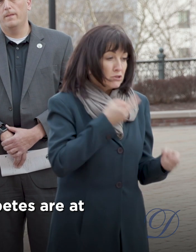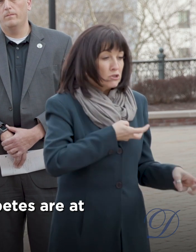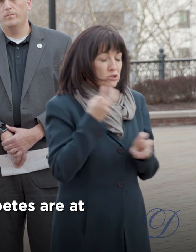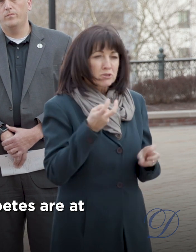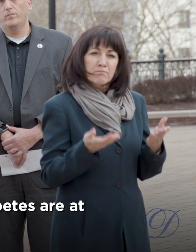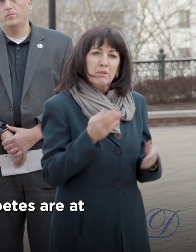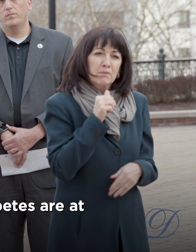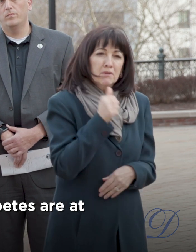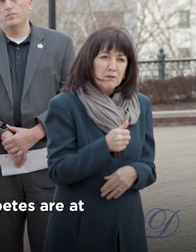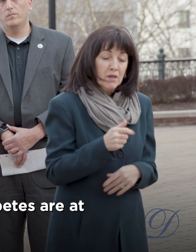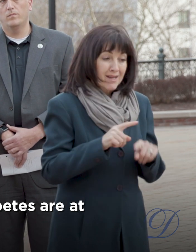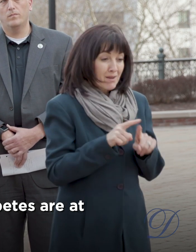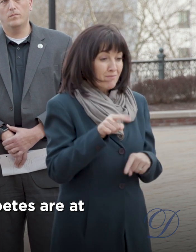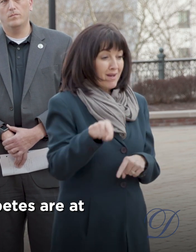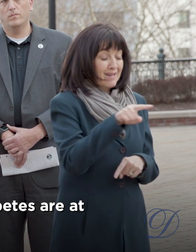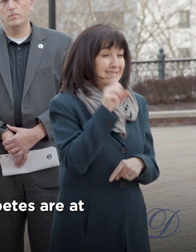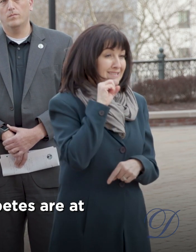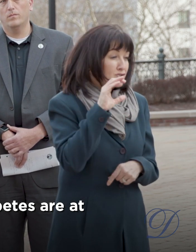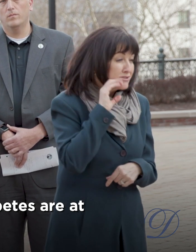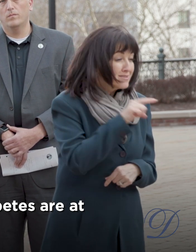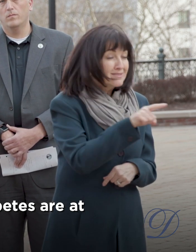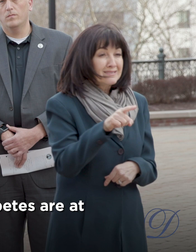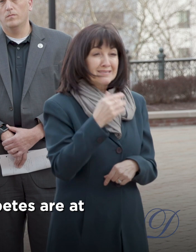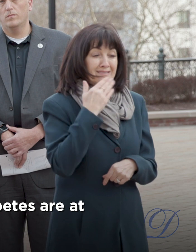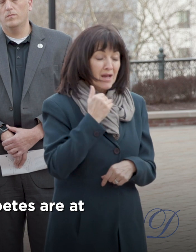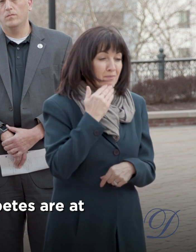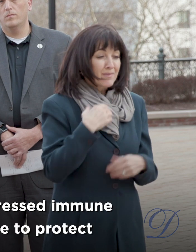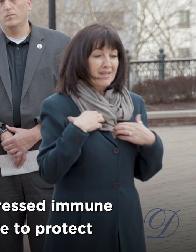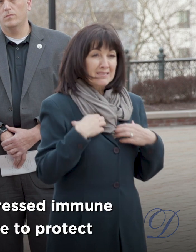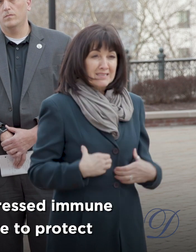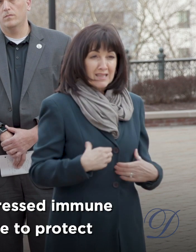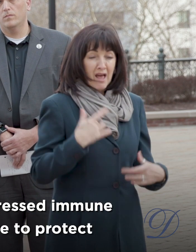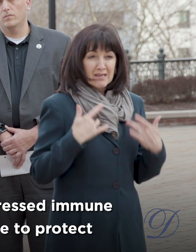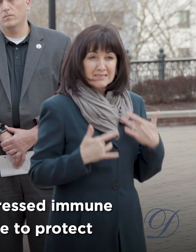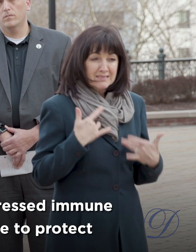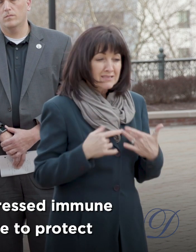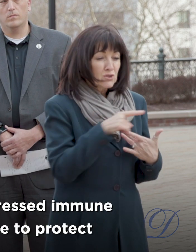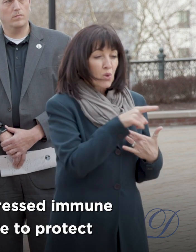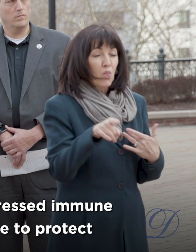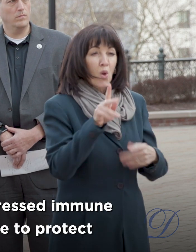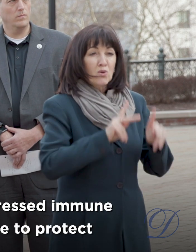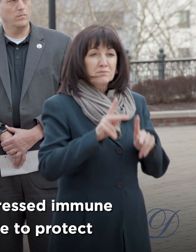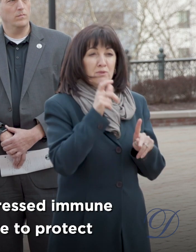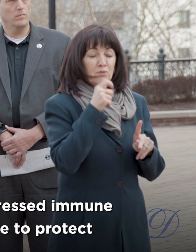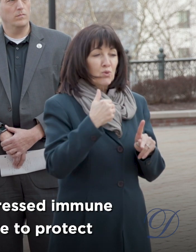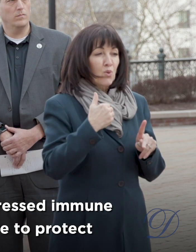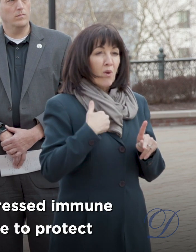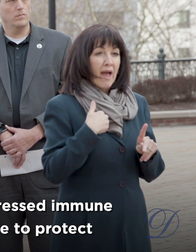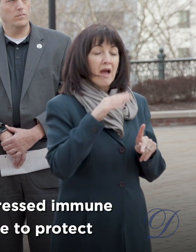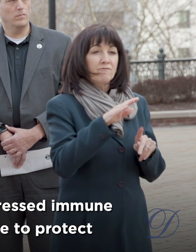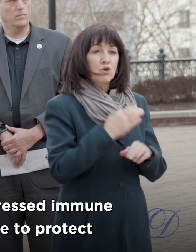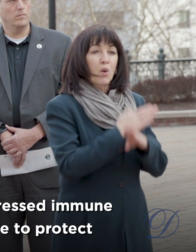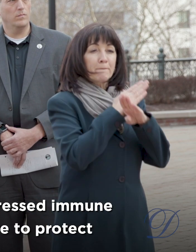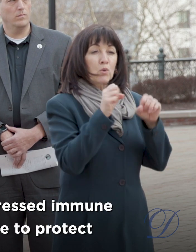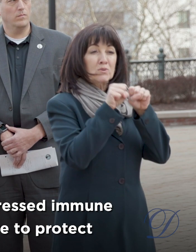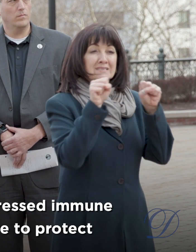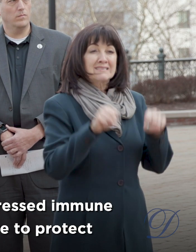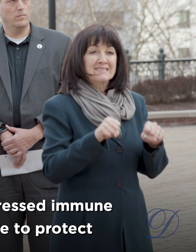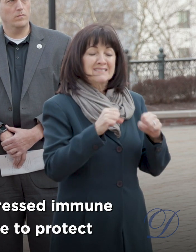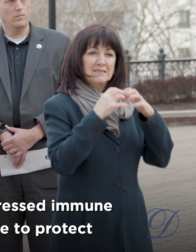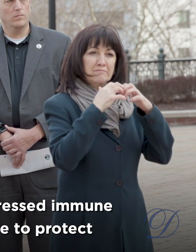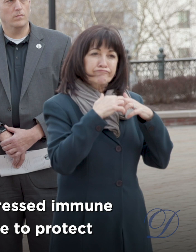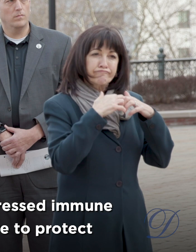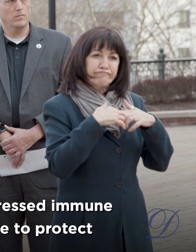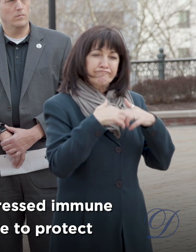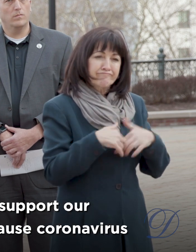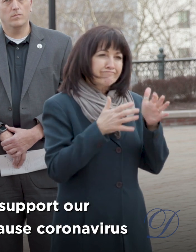with heart disease, lung disease, and diabetes are at increased risk. Those individuals who have suppressed immune systems are at risk,